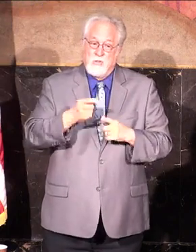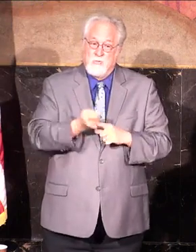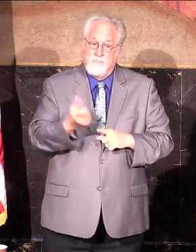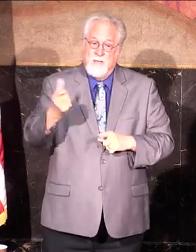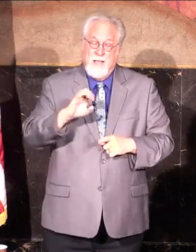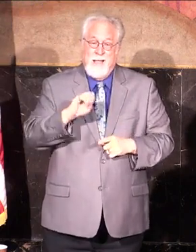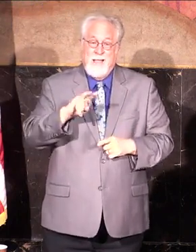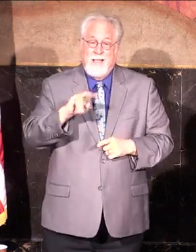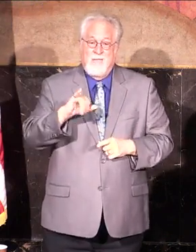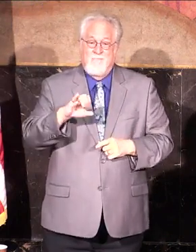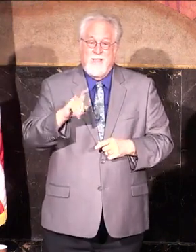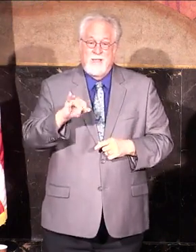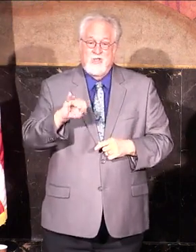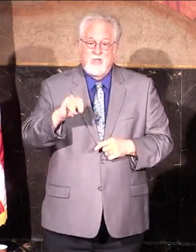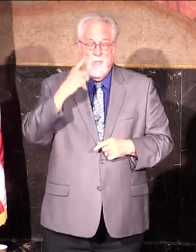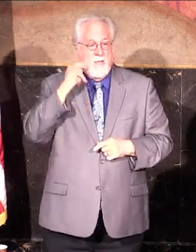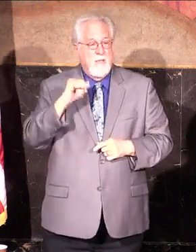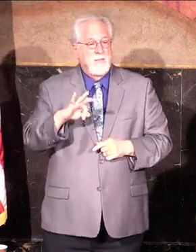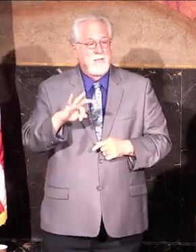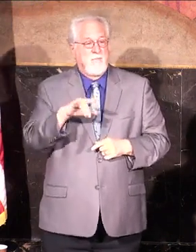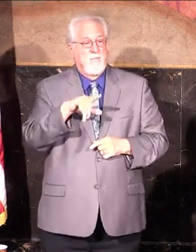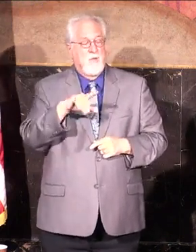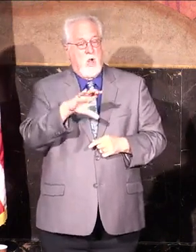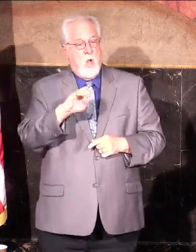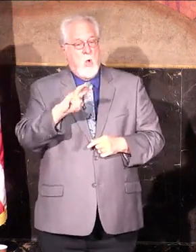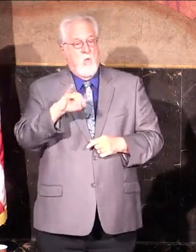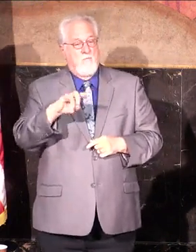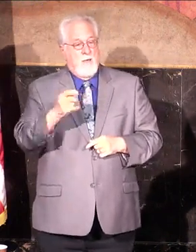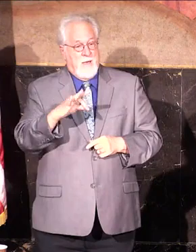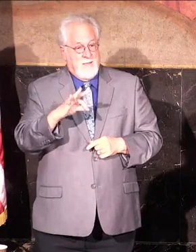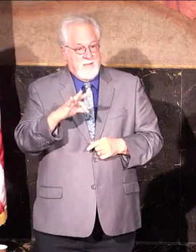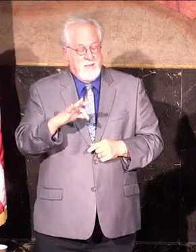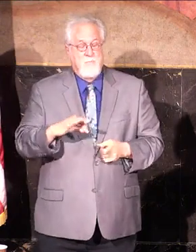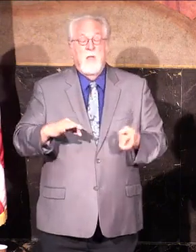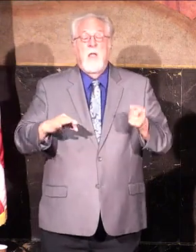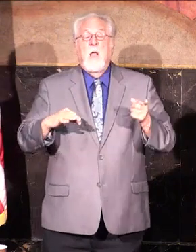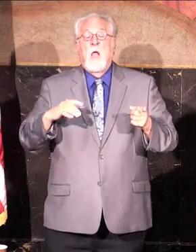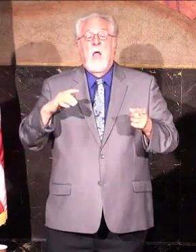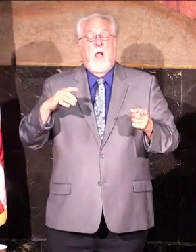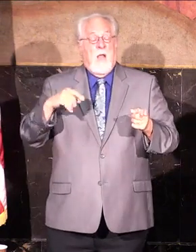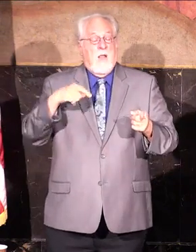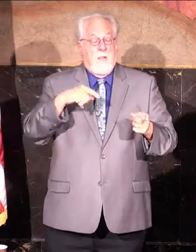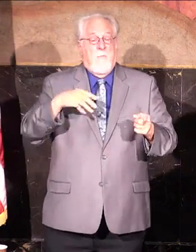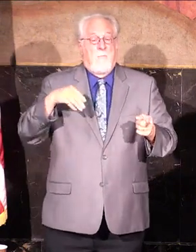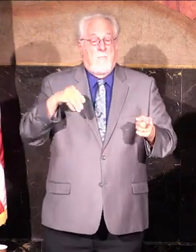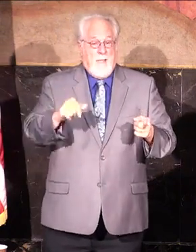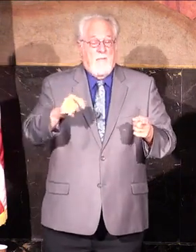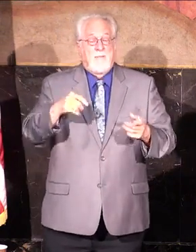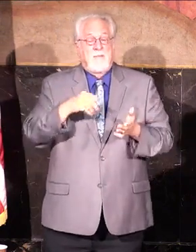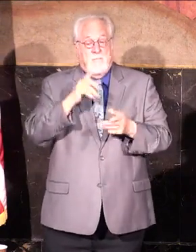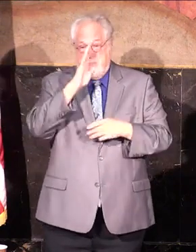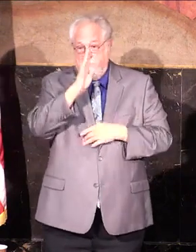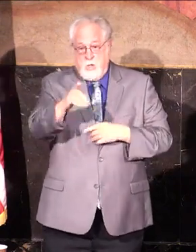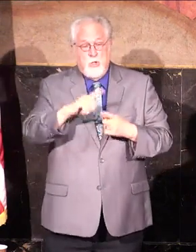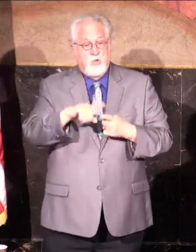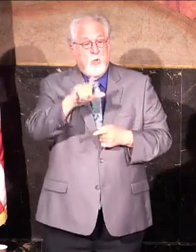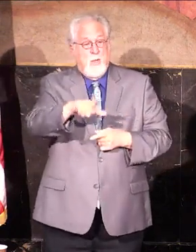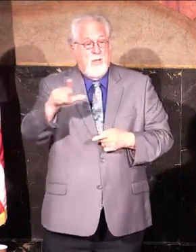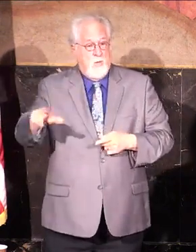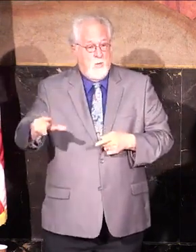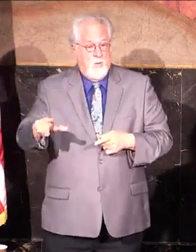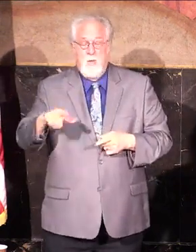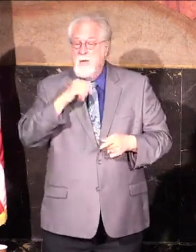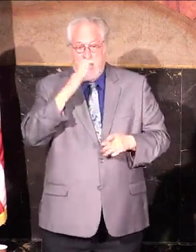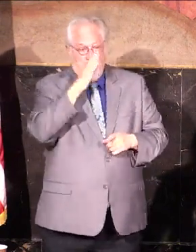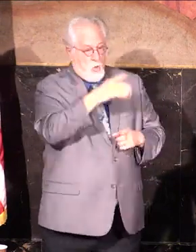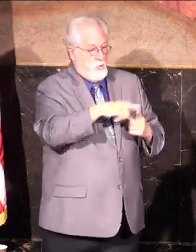to COVID-19. Eligible renters will have payments made on their behalf to their landlords. So these payments do not